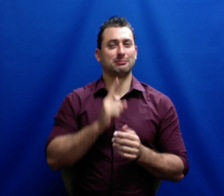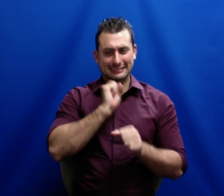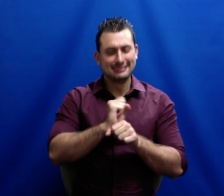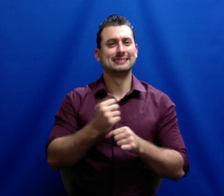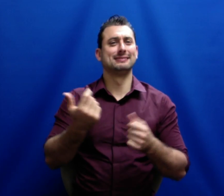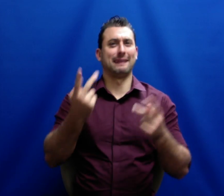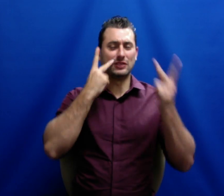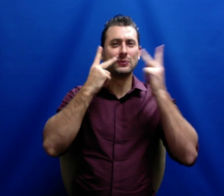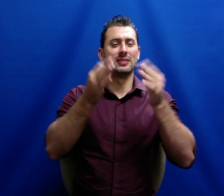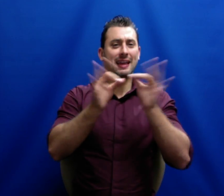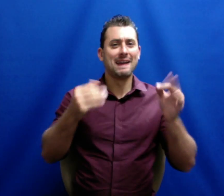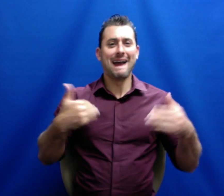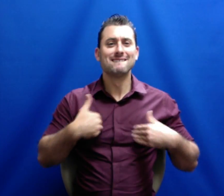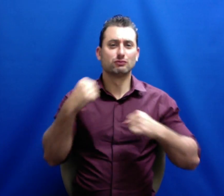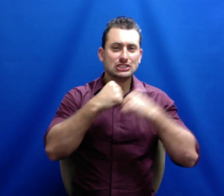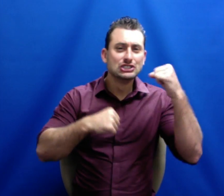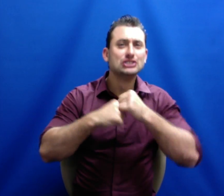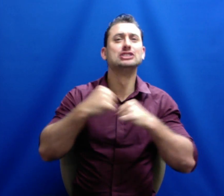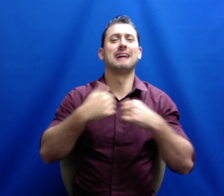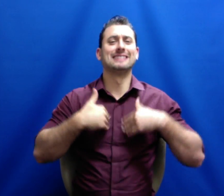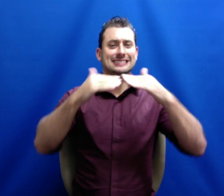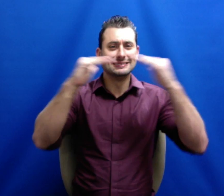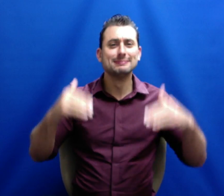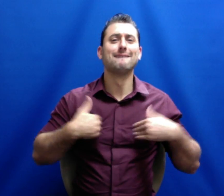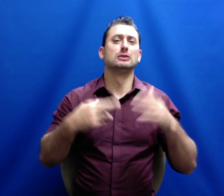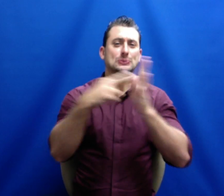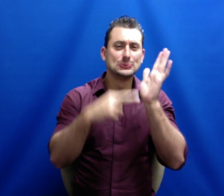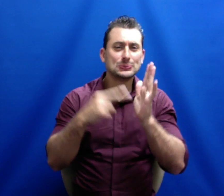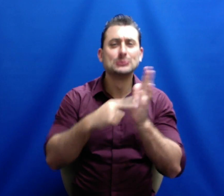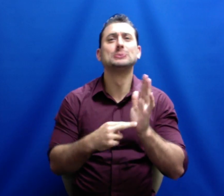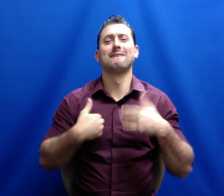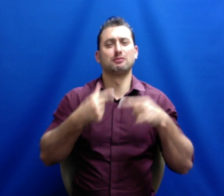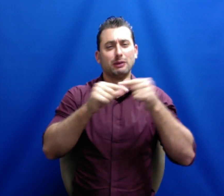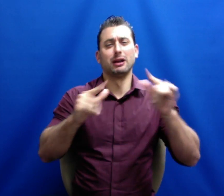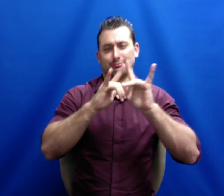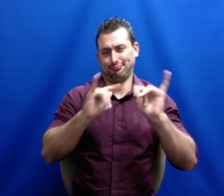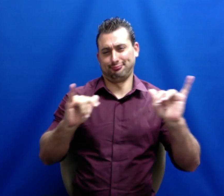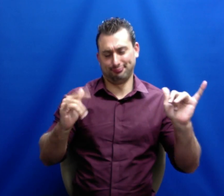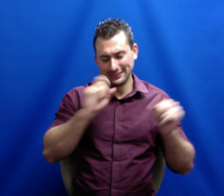It's a very visual language. It has structure, it has a system, it has rules, it has grammar, the list goes on.